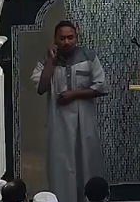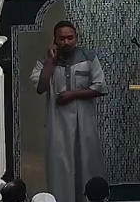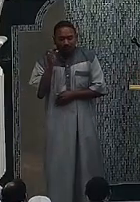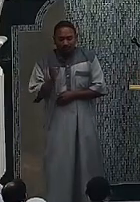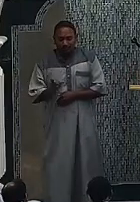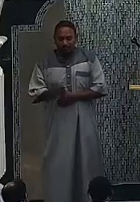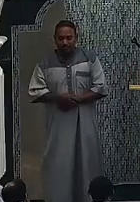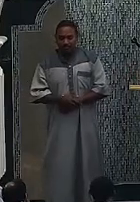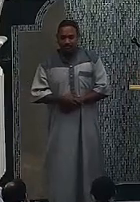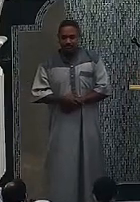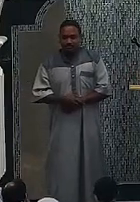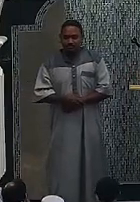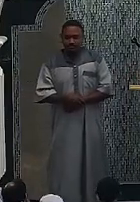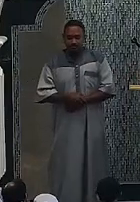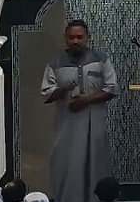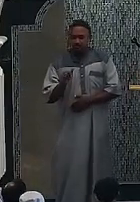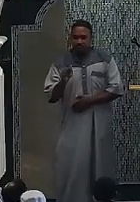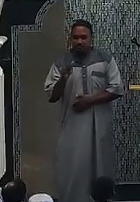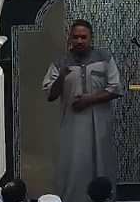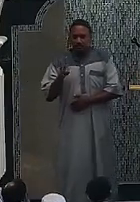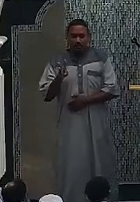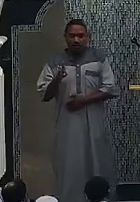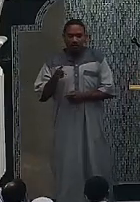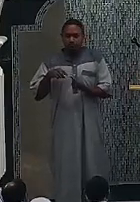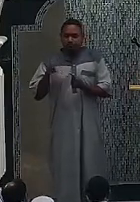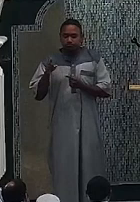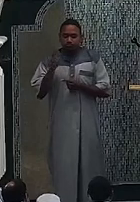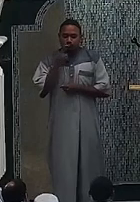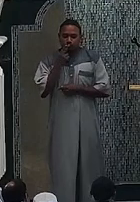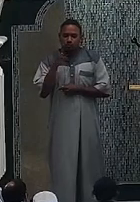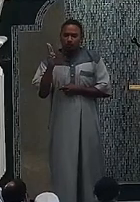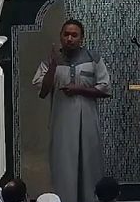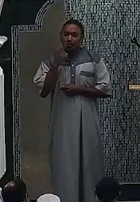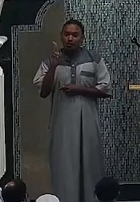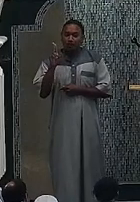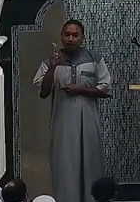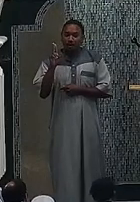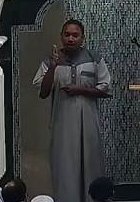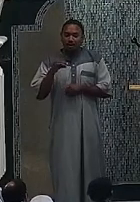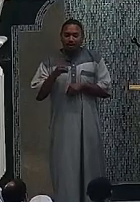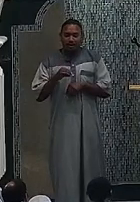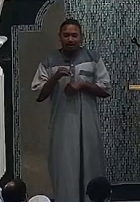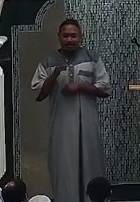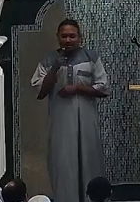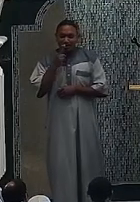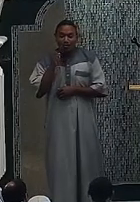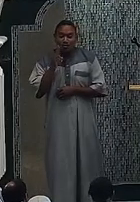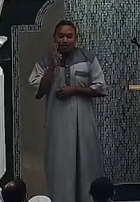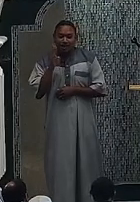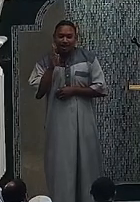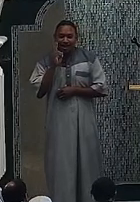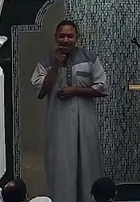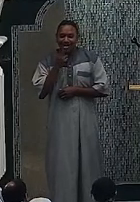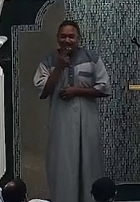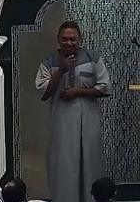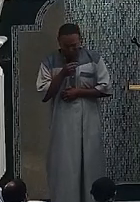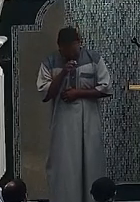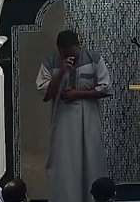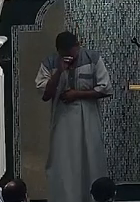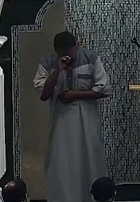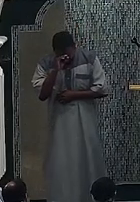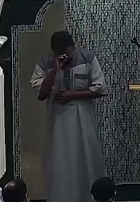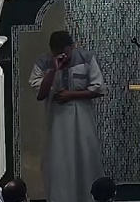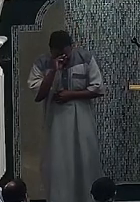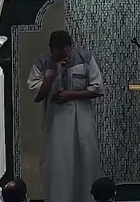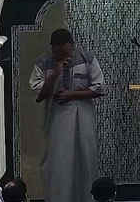about in 2019. We took 60 deaf people on this Umrah, alhamdulillah.